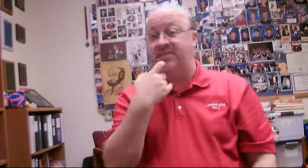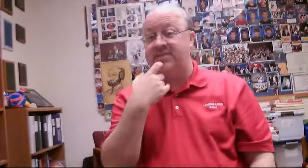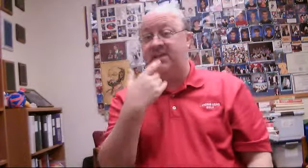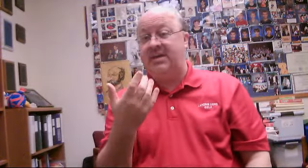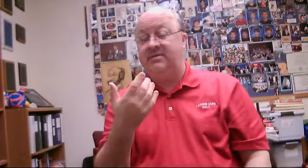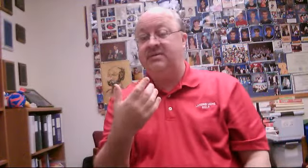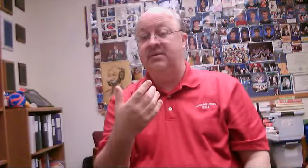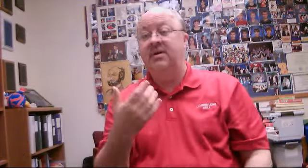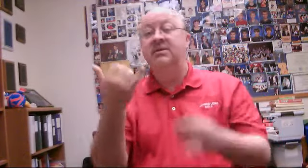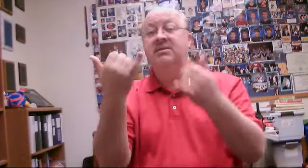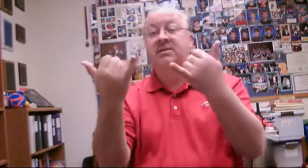say this.